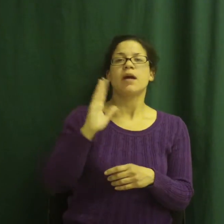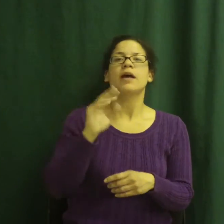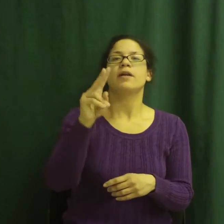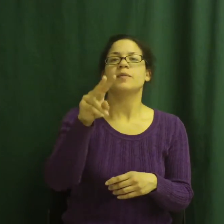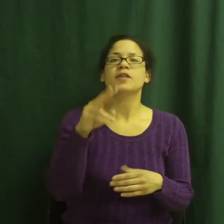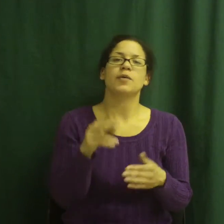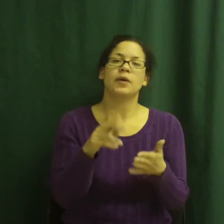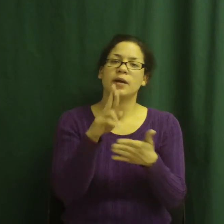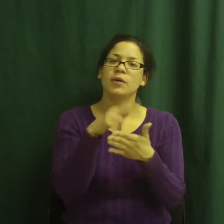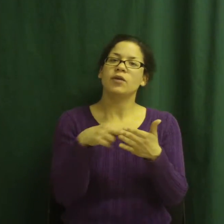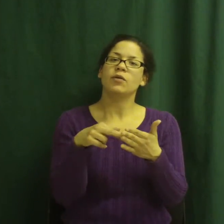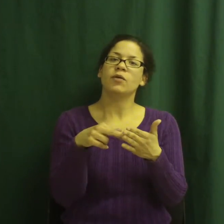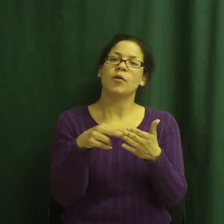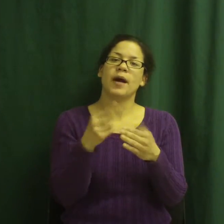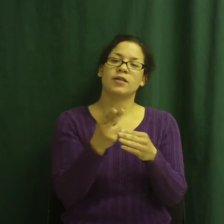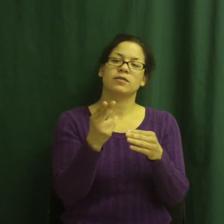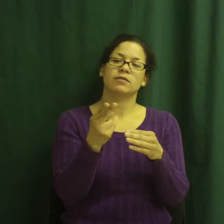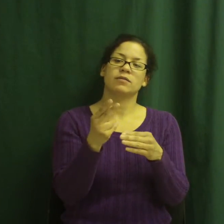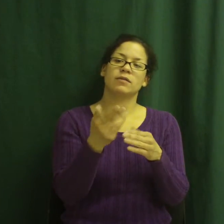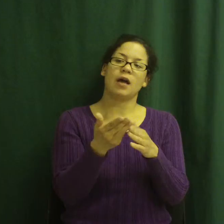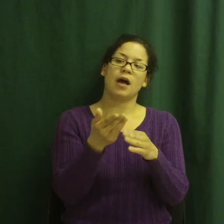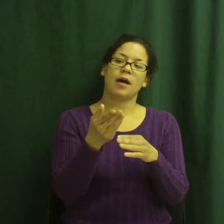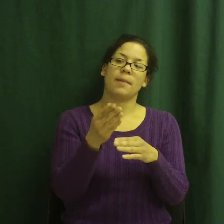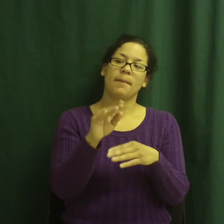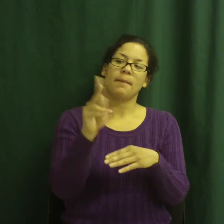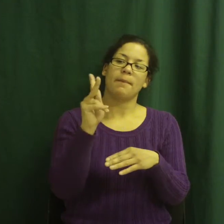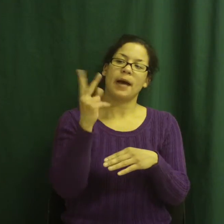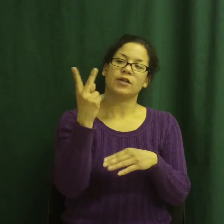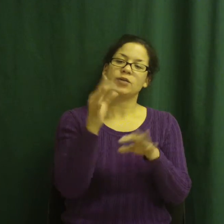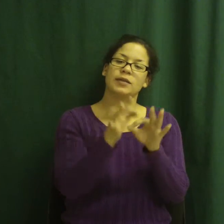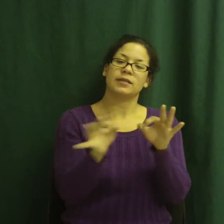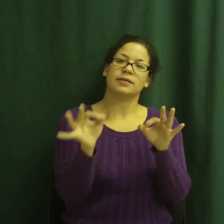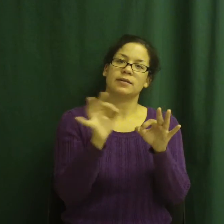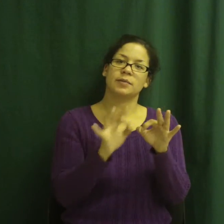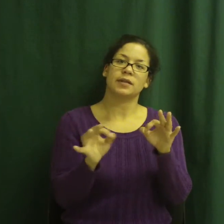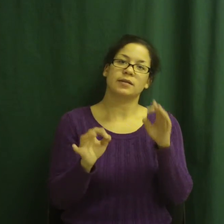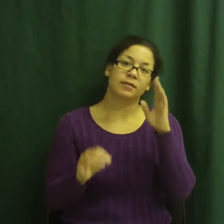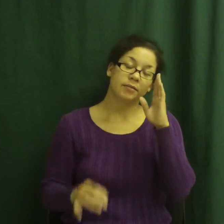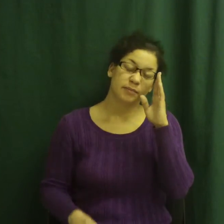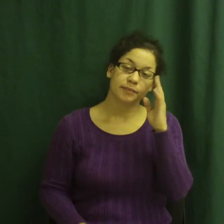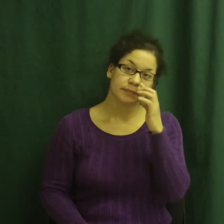I'm sorry, Renee, will you go back 2 sentences, please?